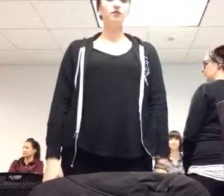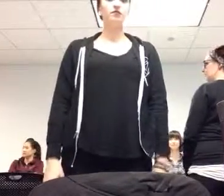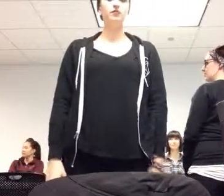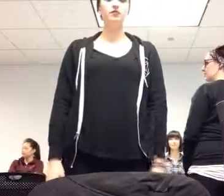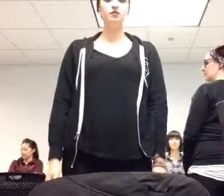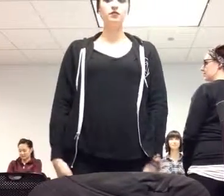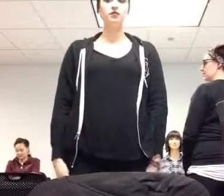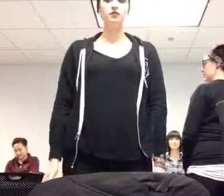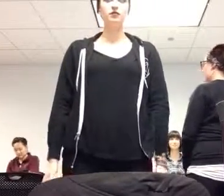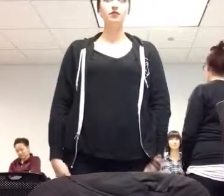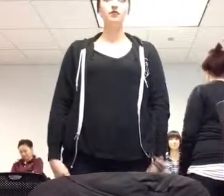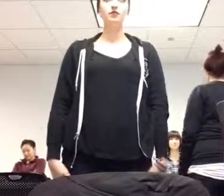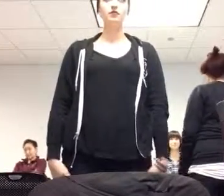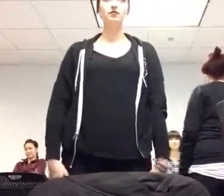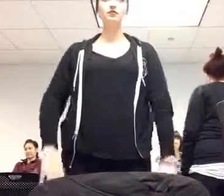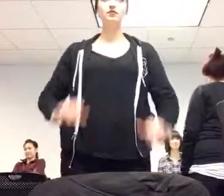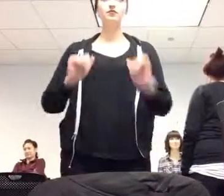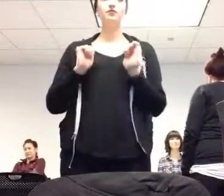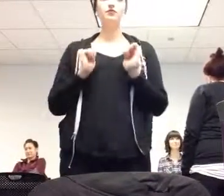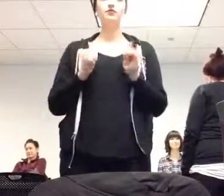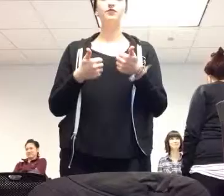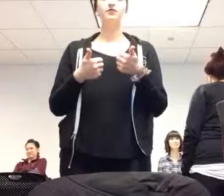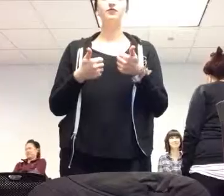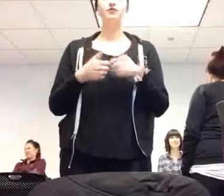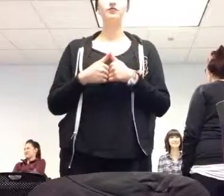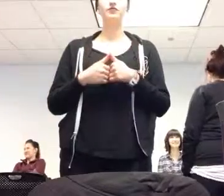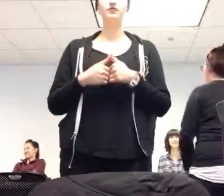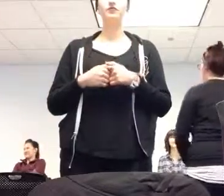the Soviet Union. All right.